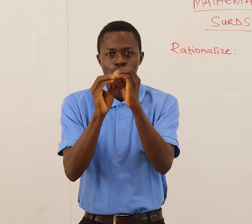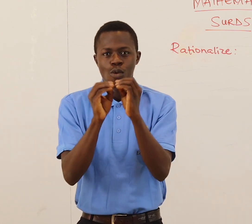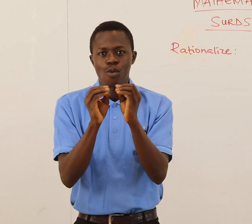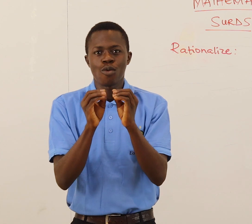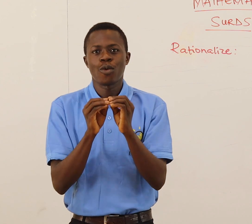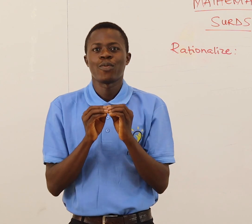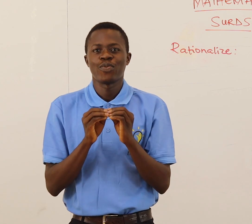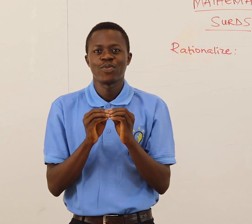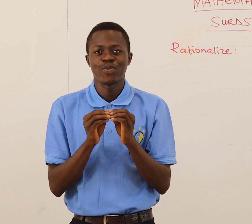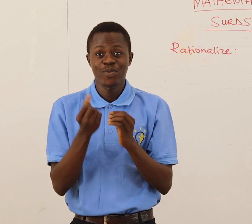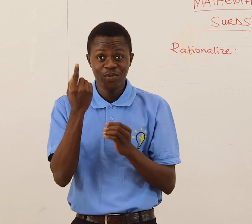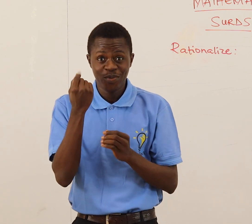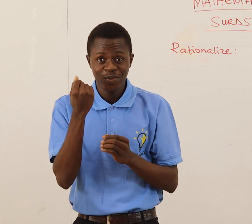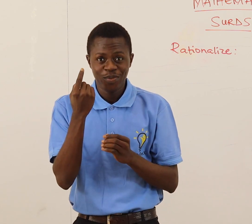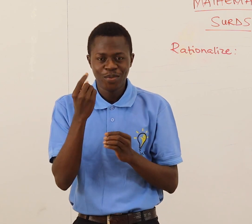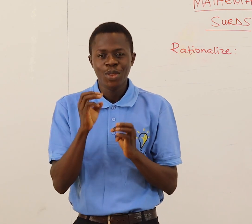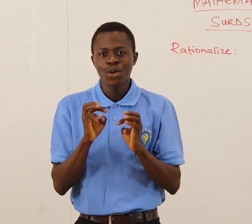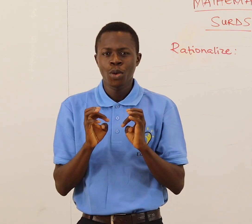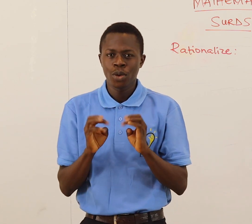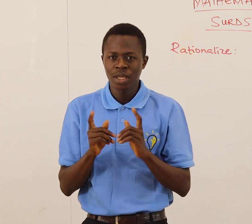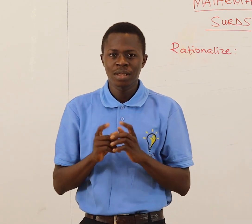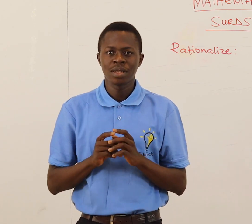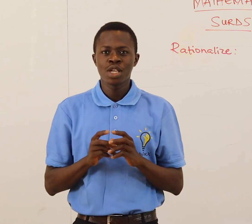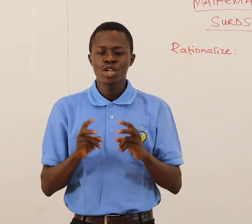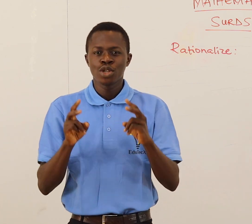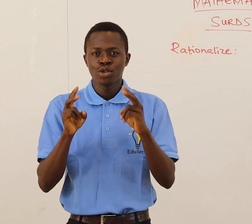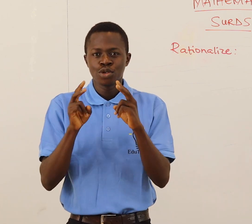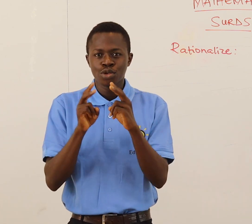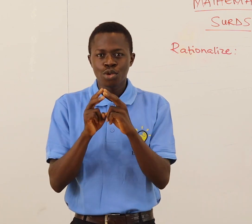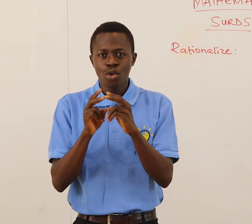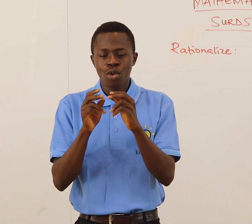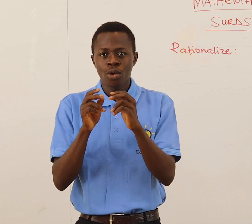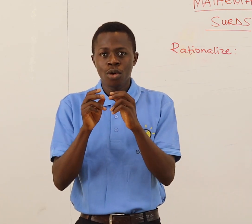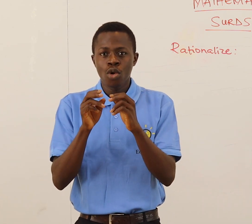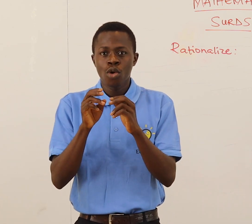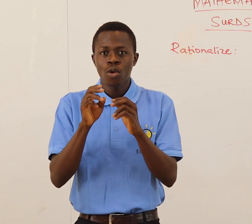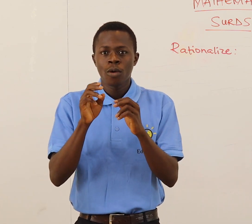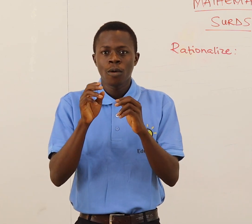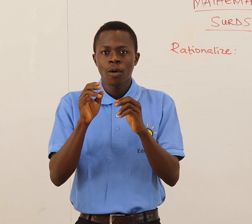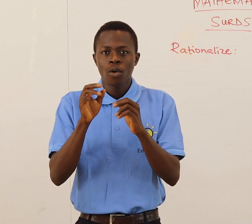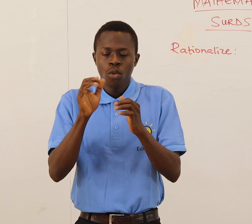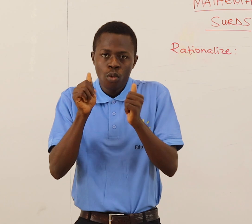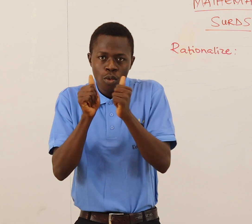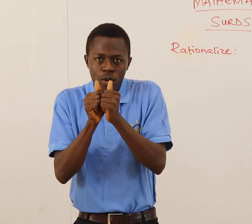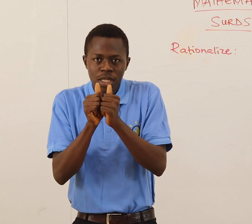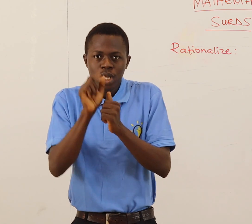So in today's class, we are going to learn more about how to simplify such